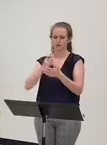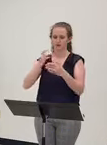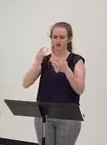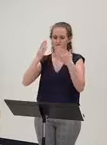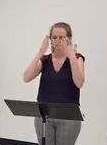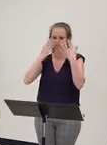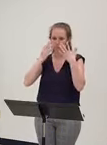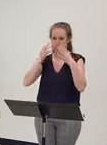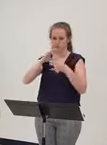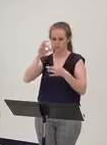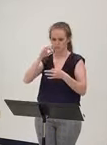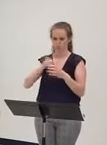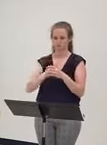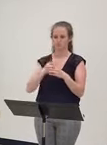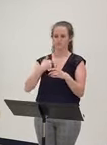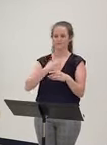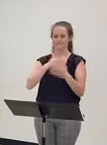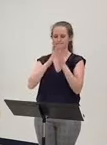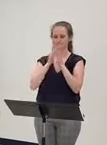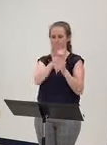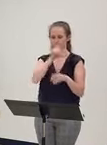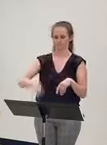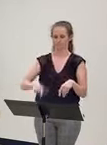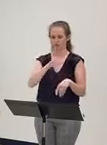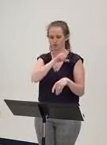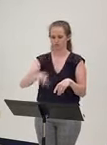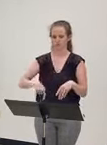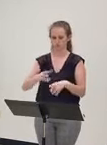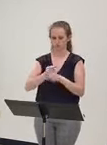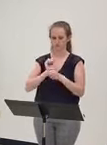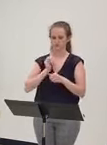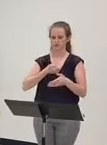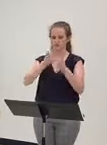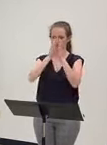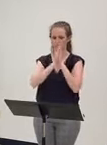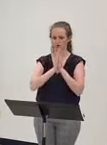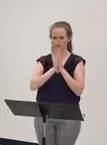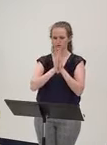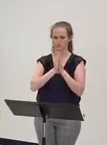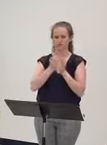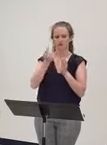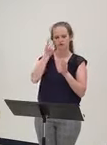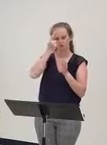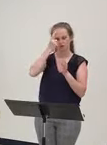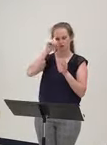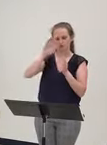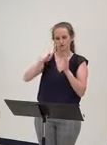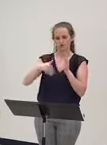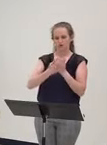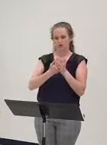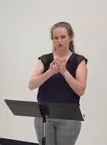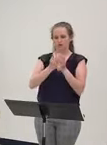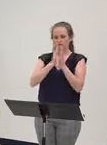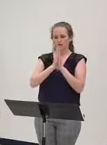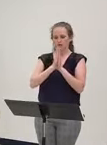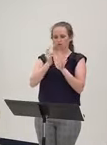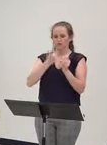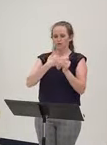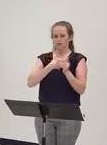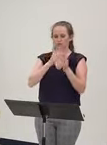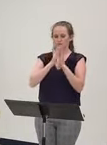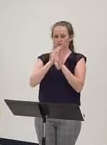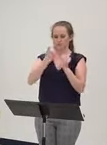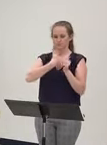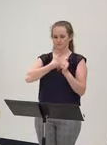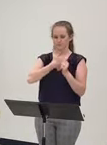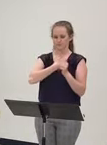emotionally, or spiritually, we pray to the Lord. Lord, receive our prayer. For those prayers we hold in the